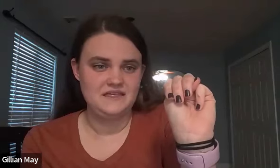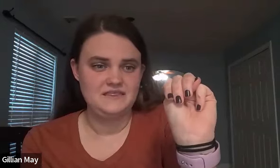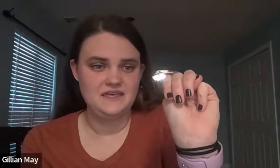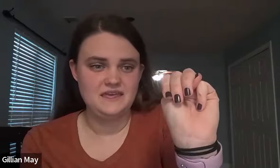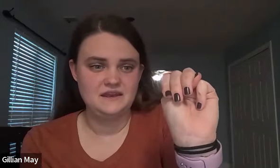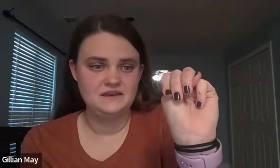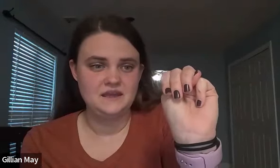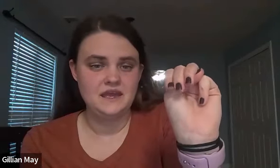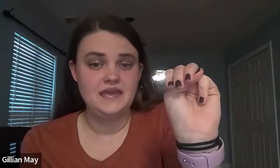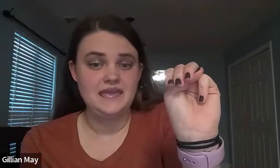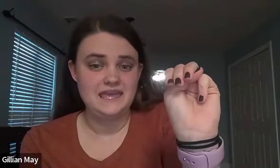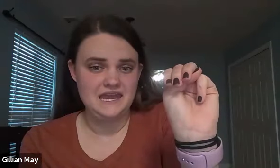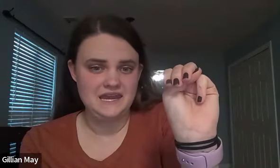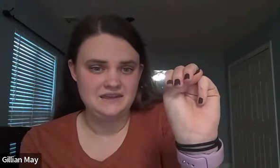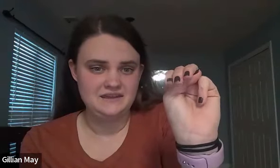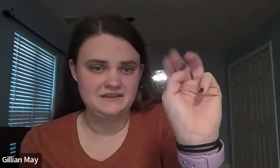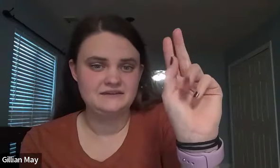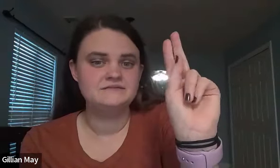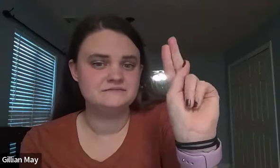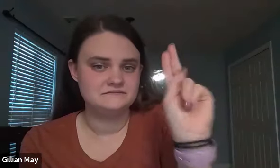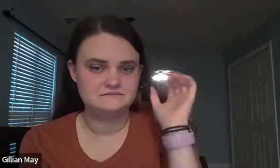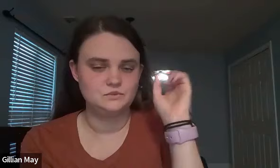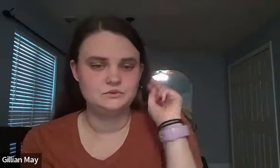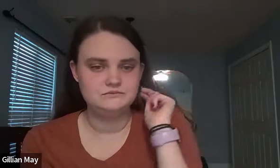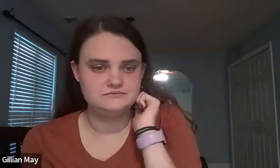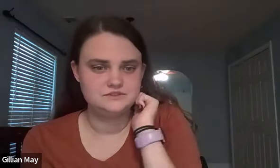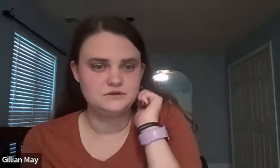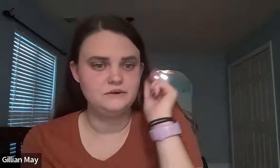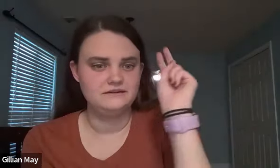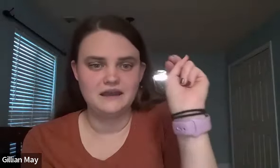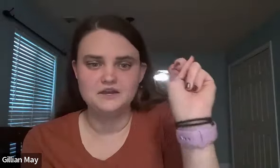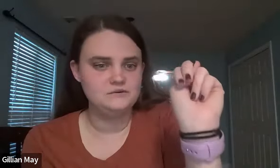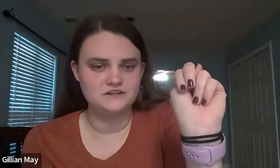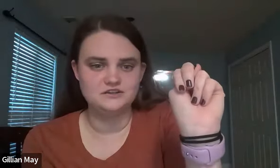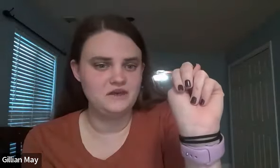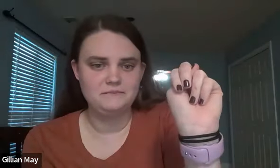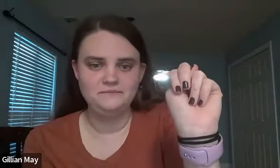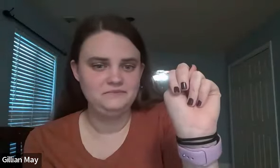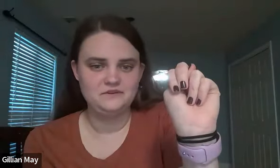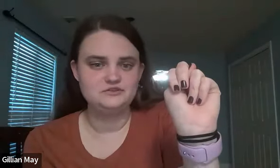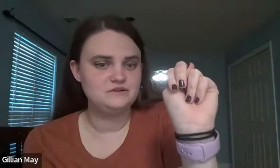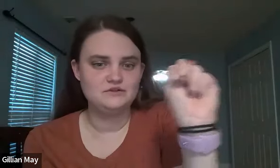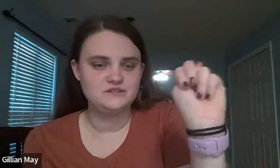And then N. Ooh, should have waited. I knew I was going to do that. They're too close